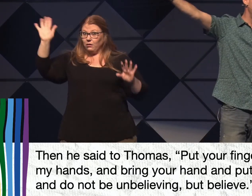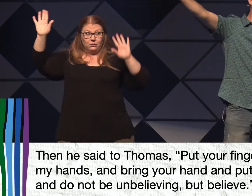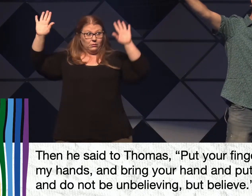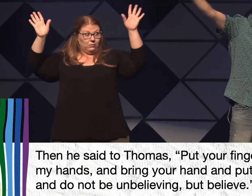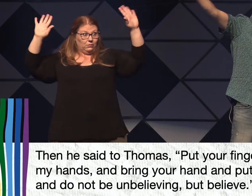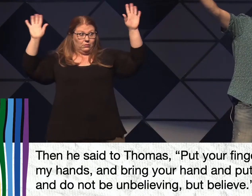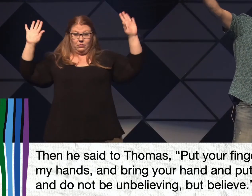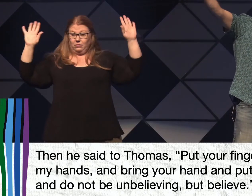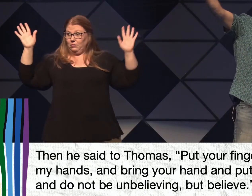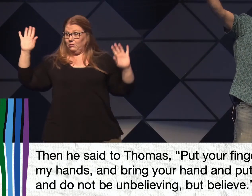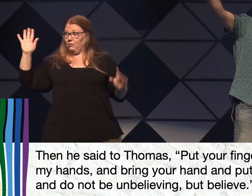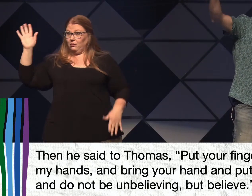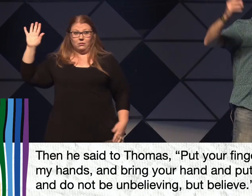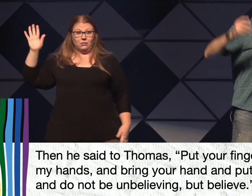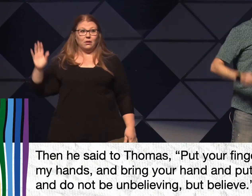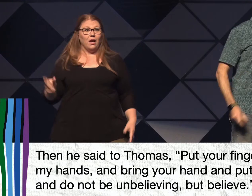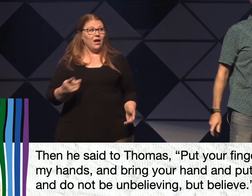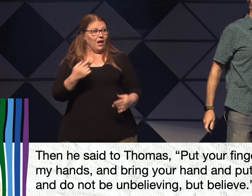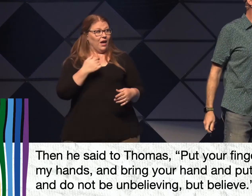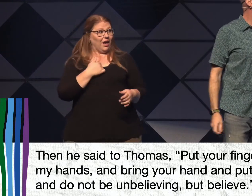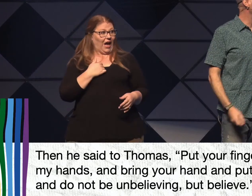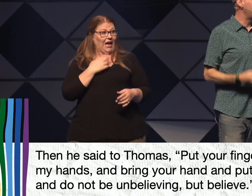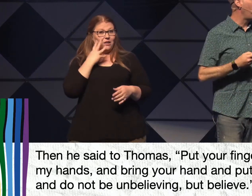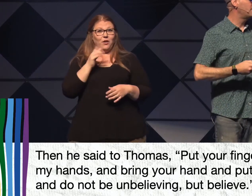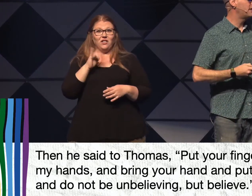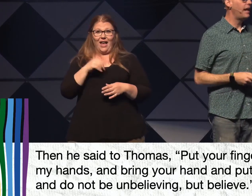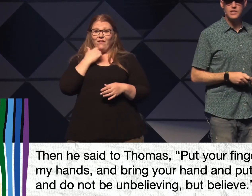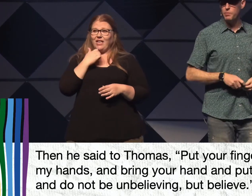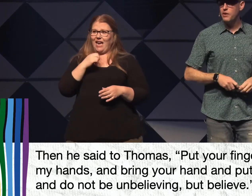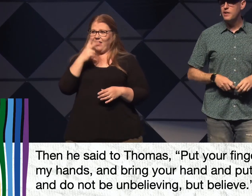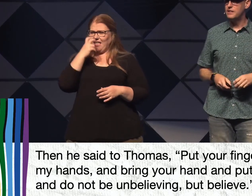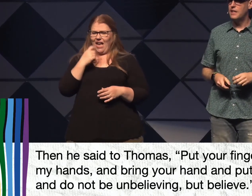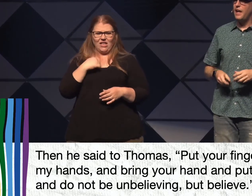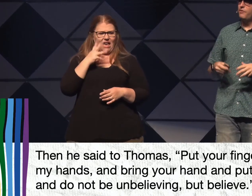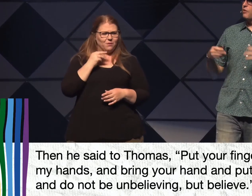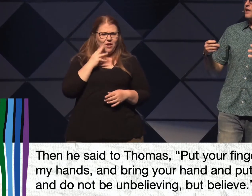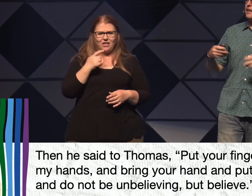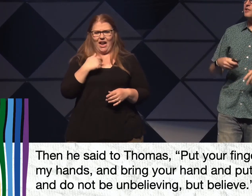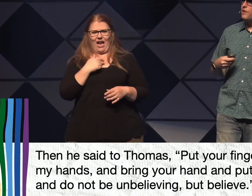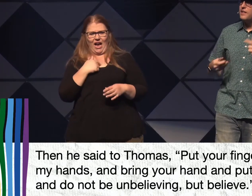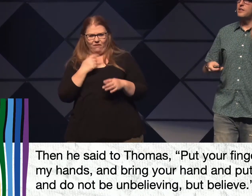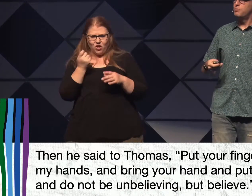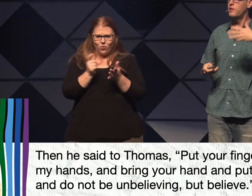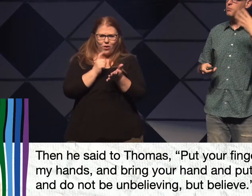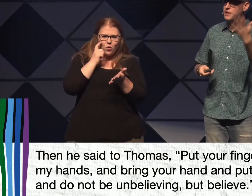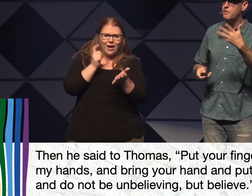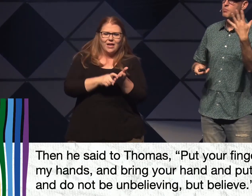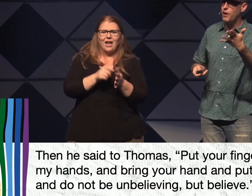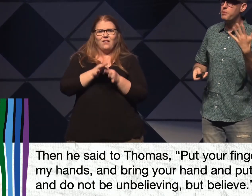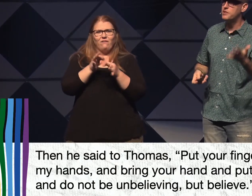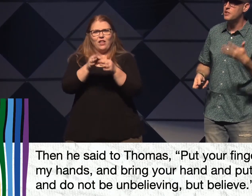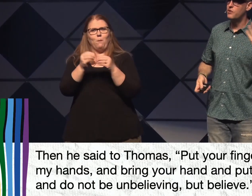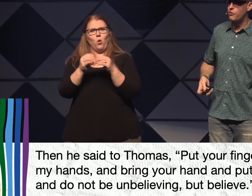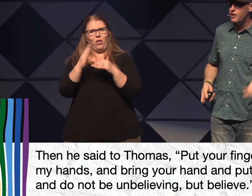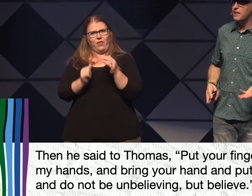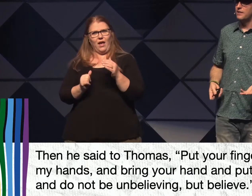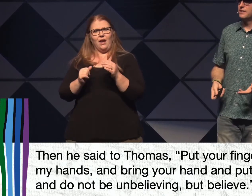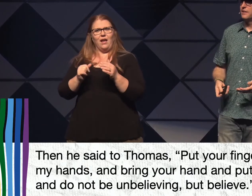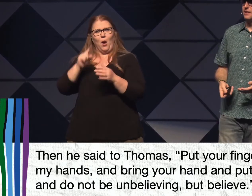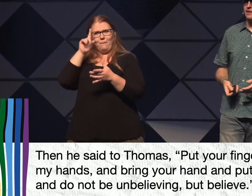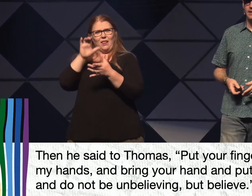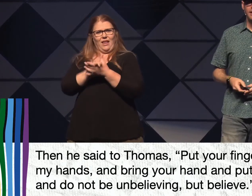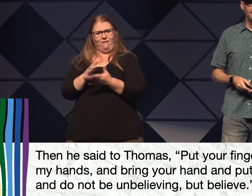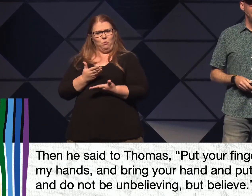hands. I mean, I go through every day. There's these doubts that I experience, and I have to recognize faith is more than believing propositional